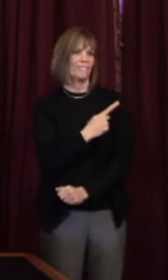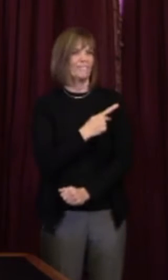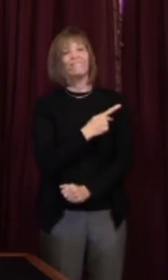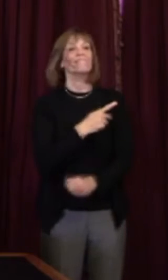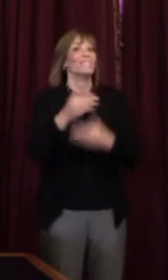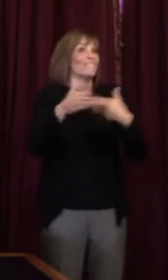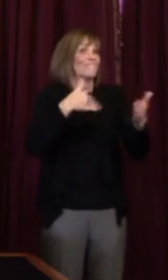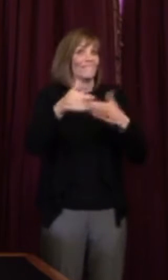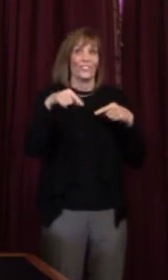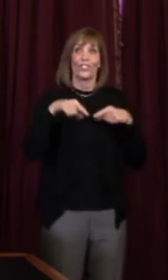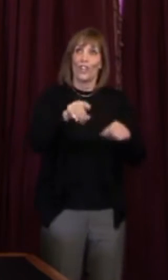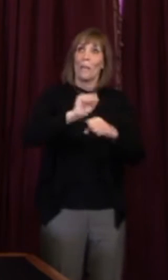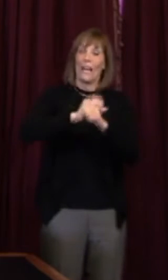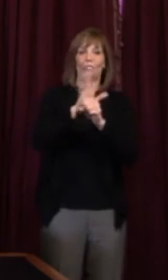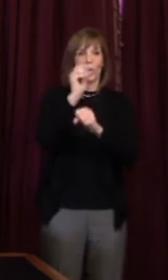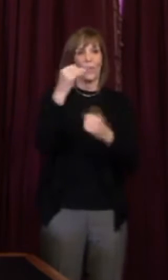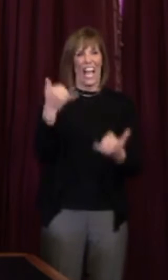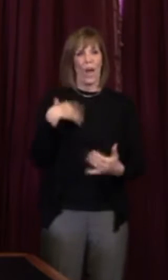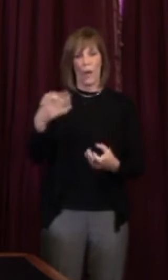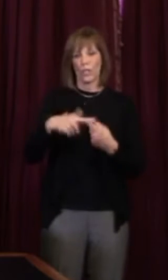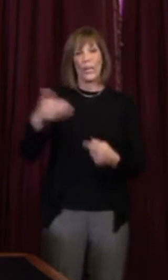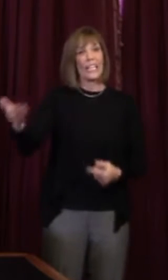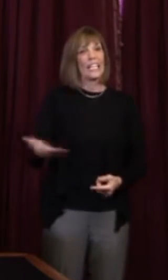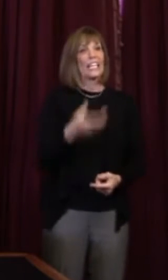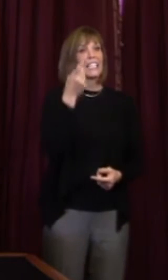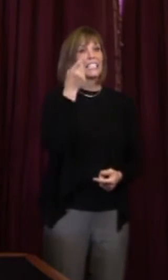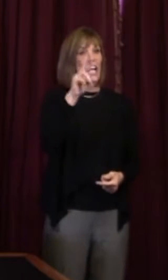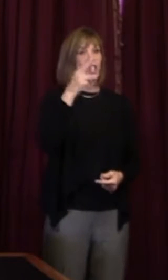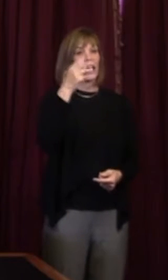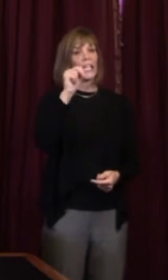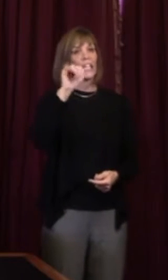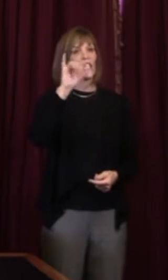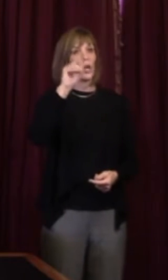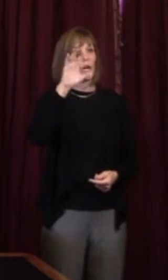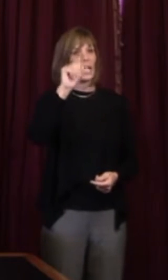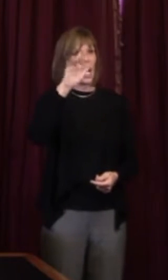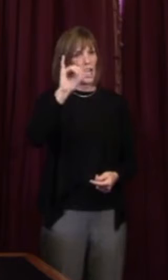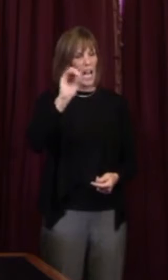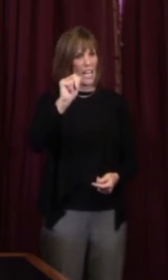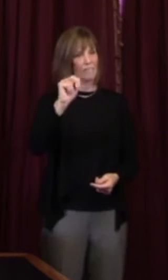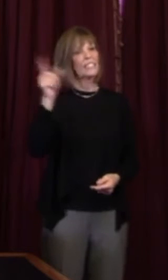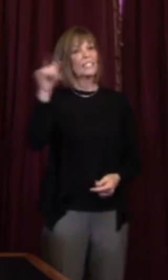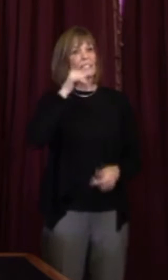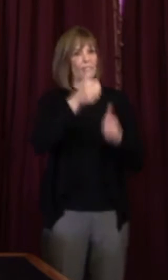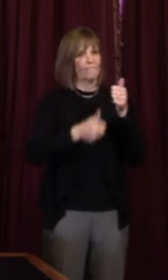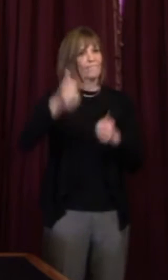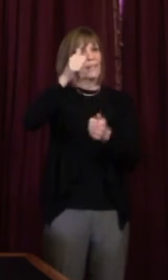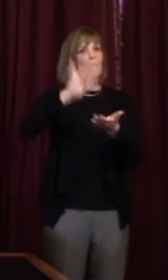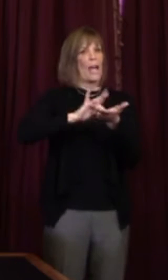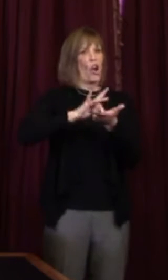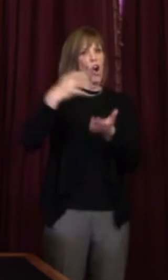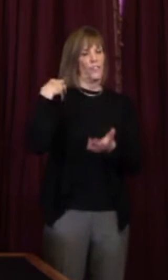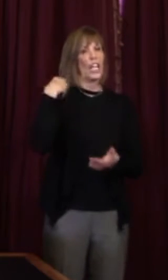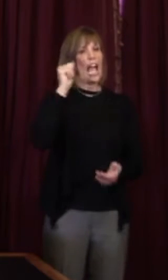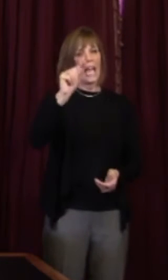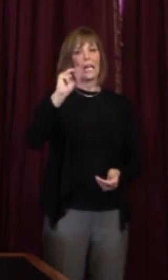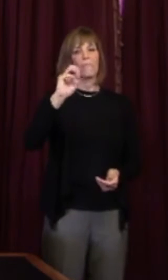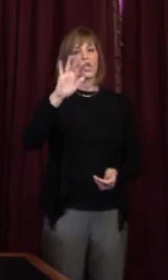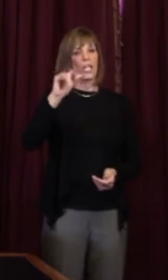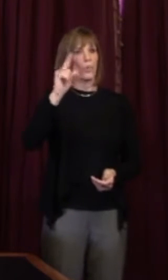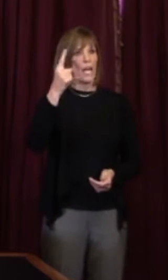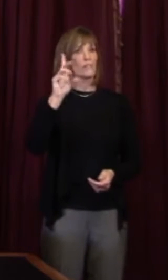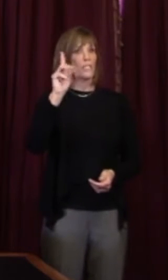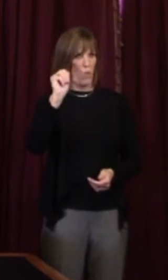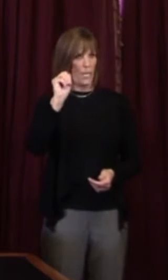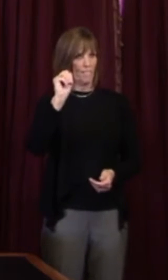a pandemic. So first, I would like to introduce Dr. Hino Carrion. He is the Chief Medical Officer at Mercy One Des